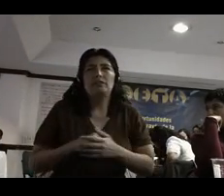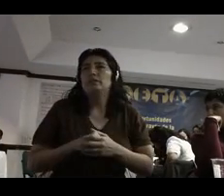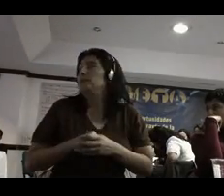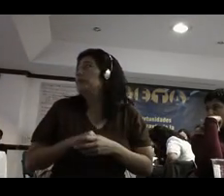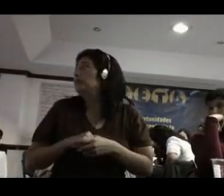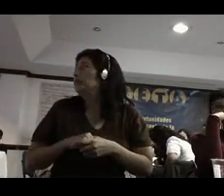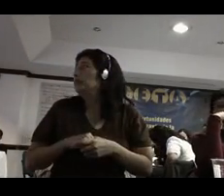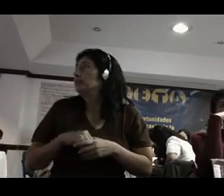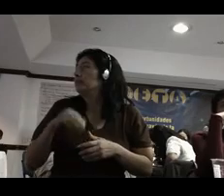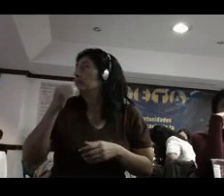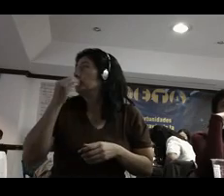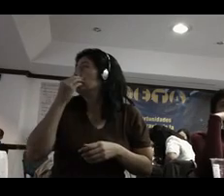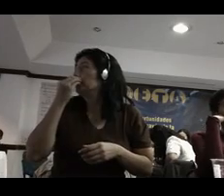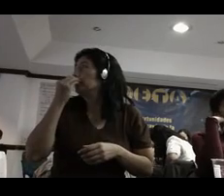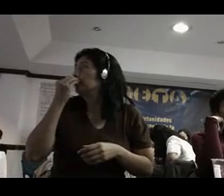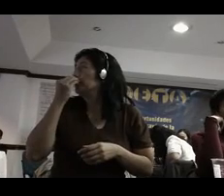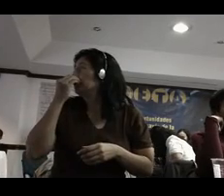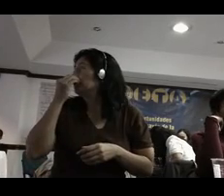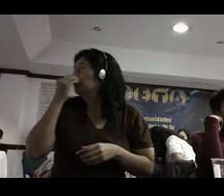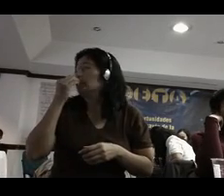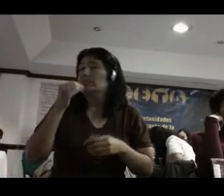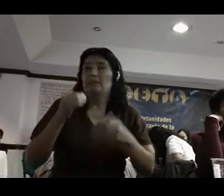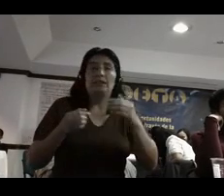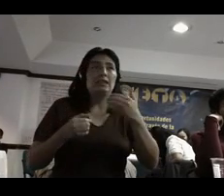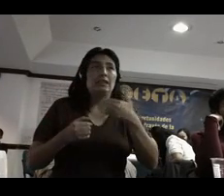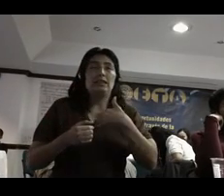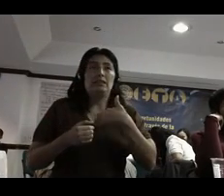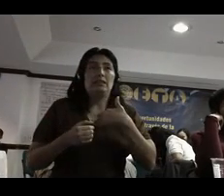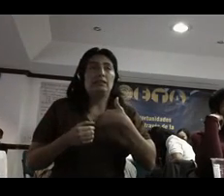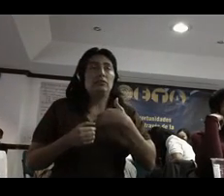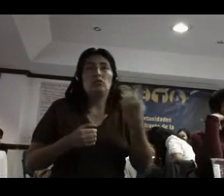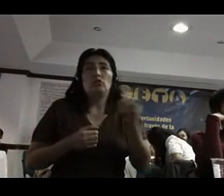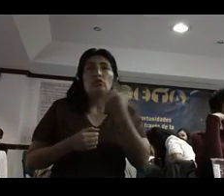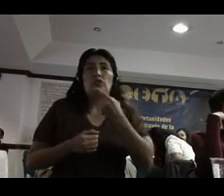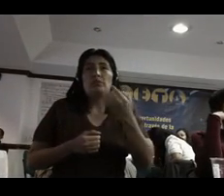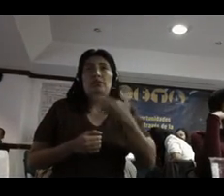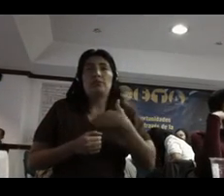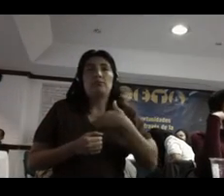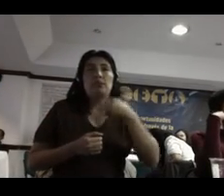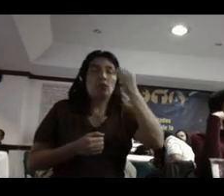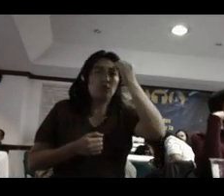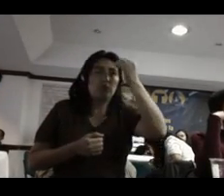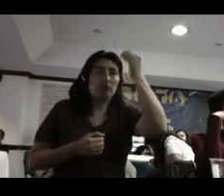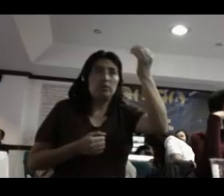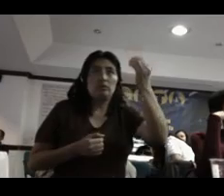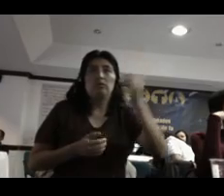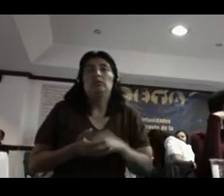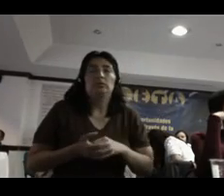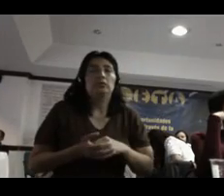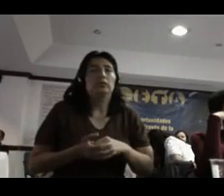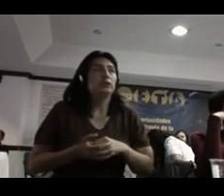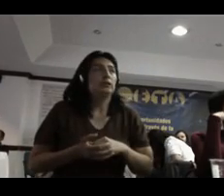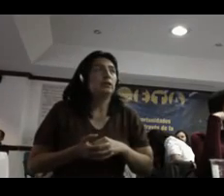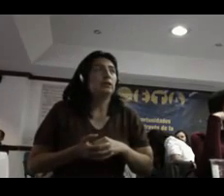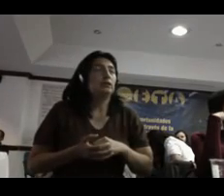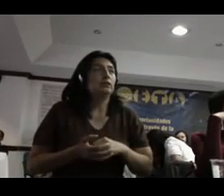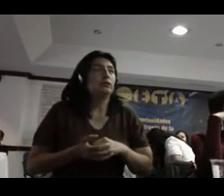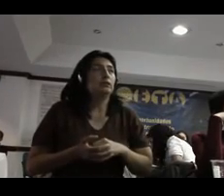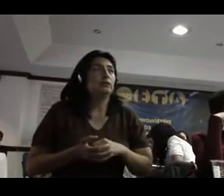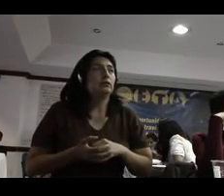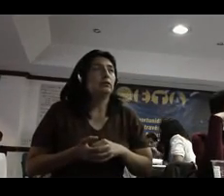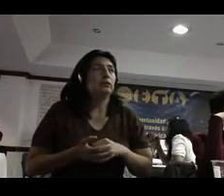And I want to say that this is just not my opinion. Okay, this is by the very nature of what is required to do this